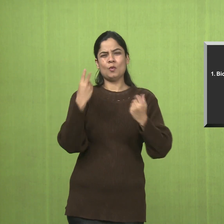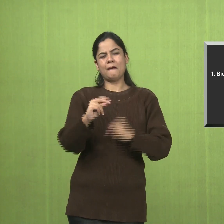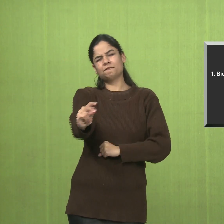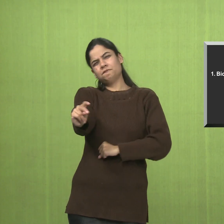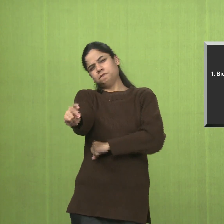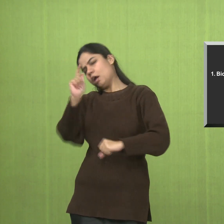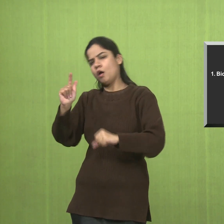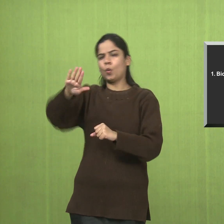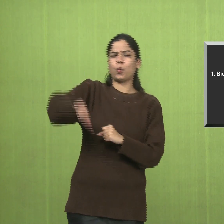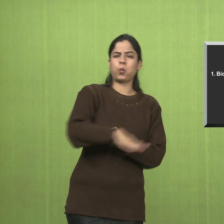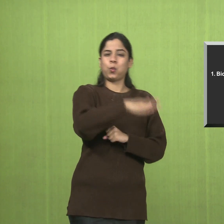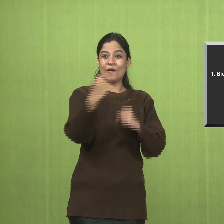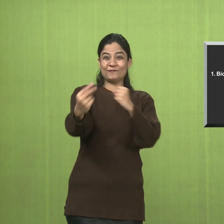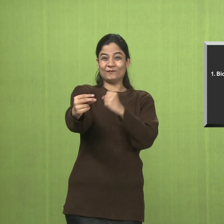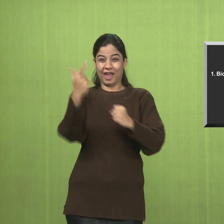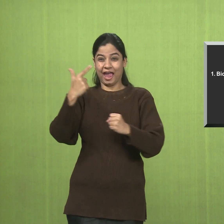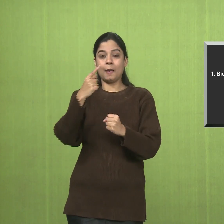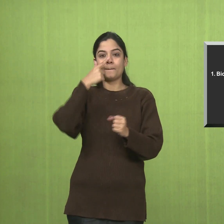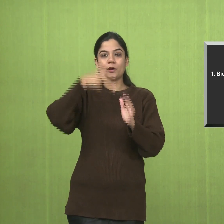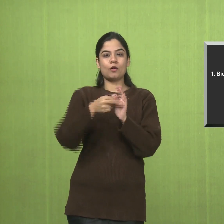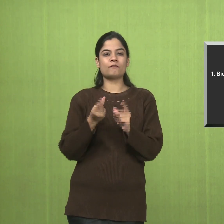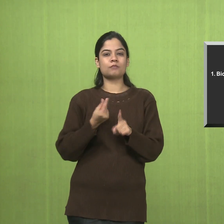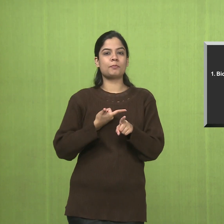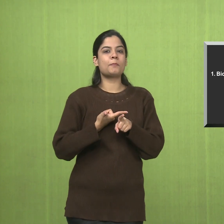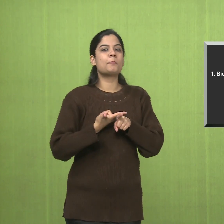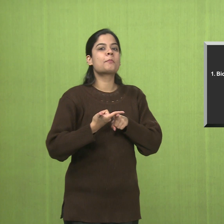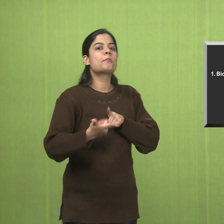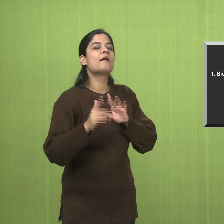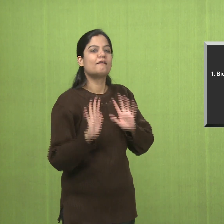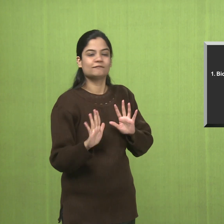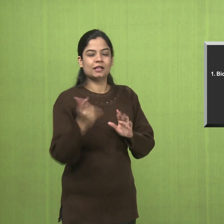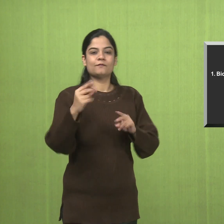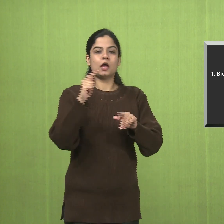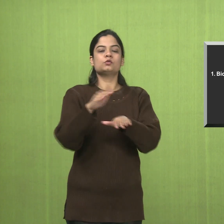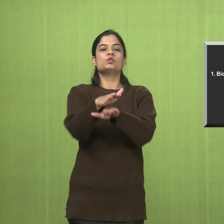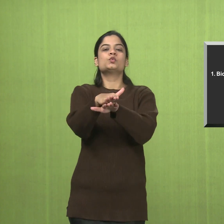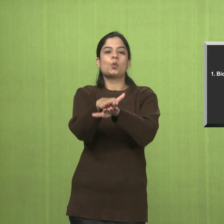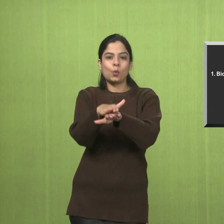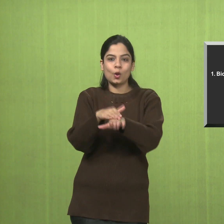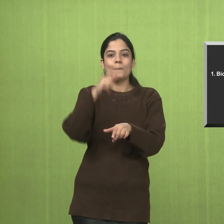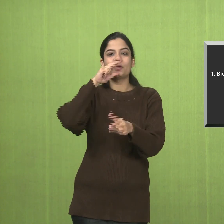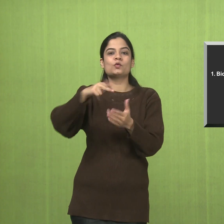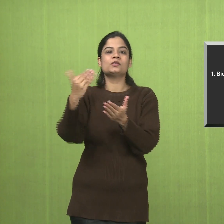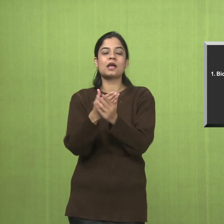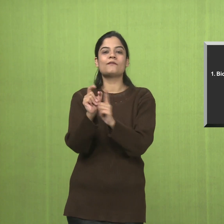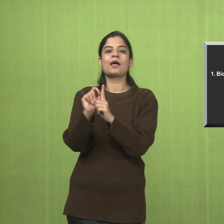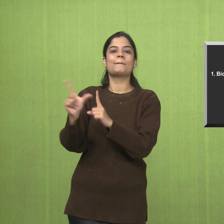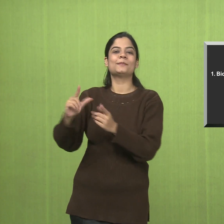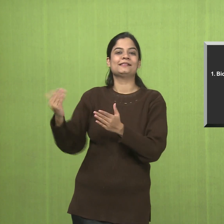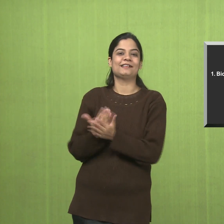saved. Instead of driving the car fast, the petrol will get over. So drive slow and at